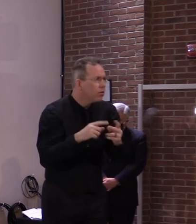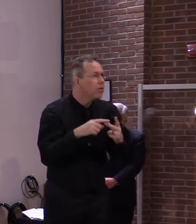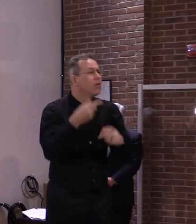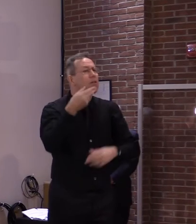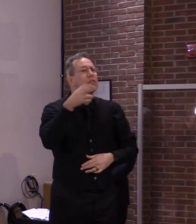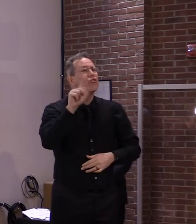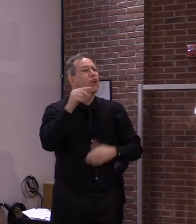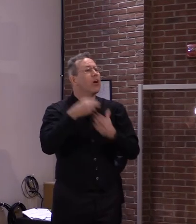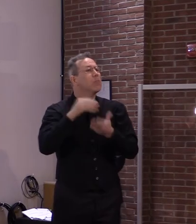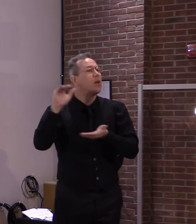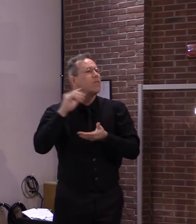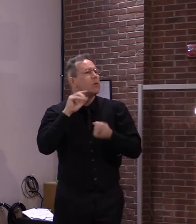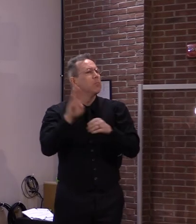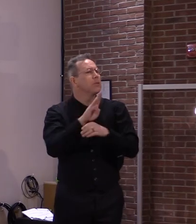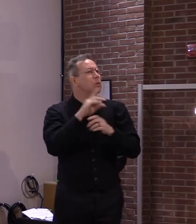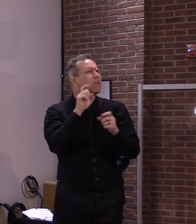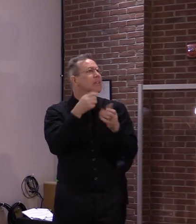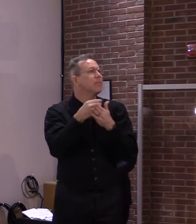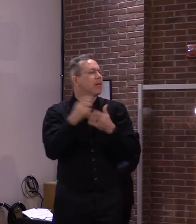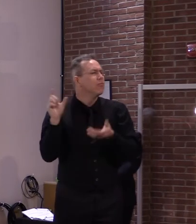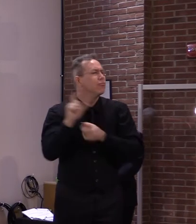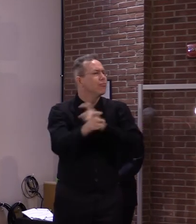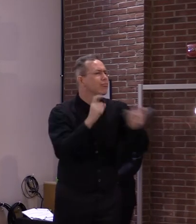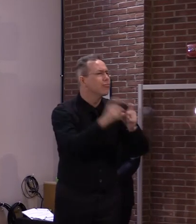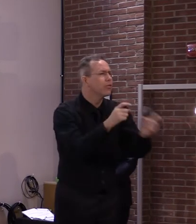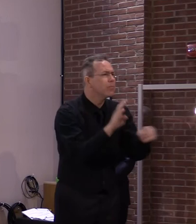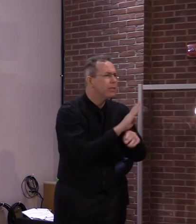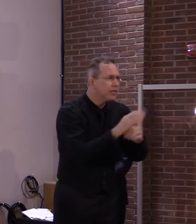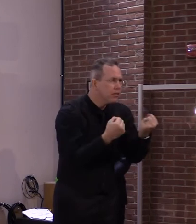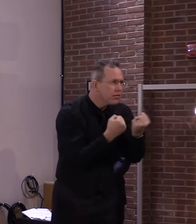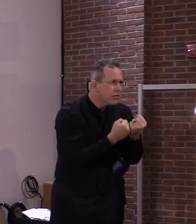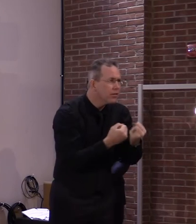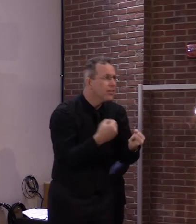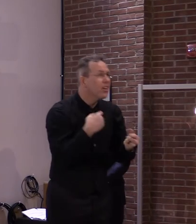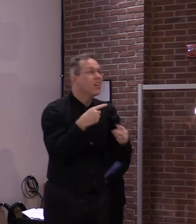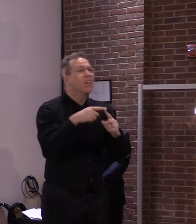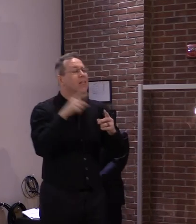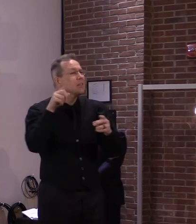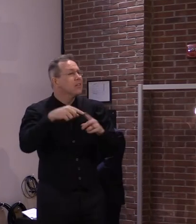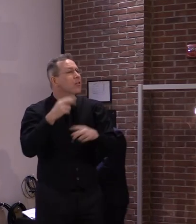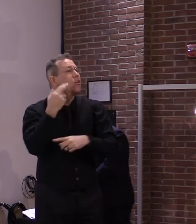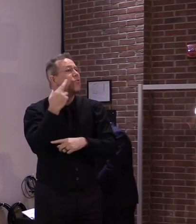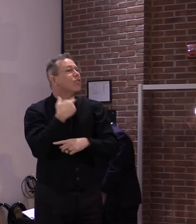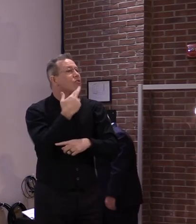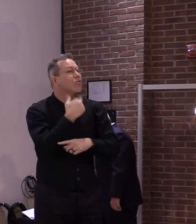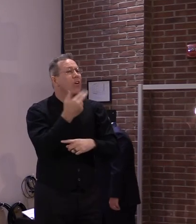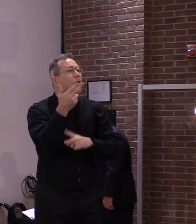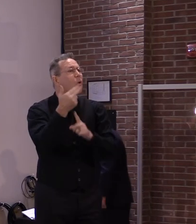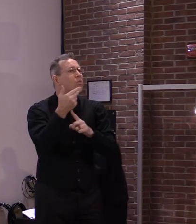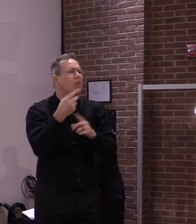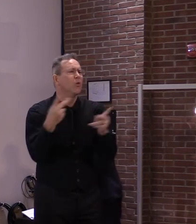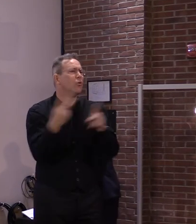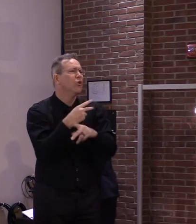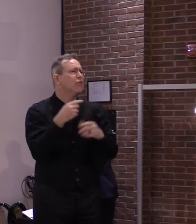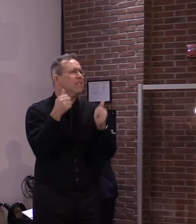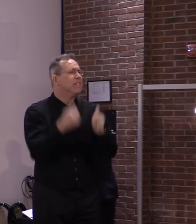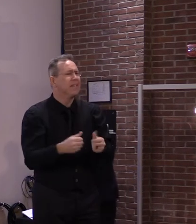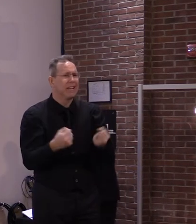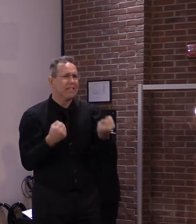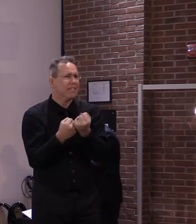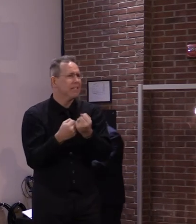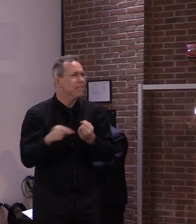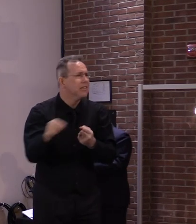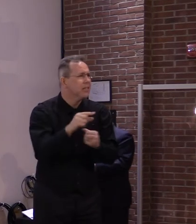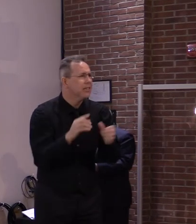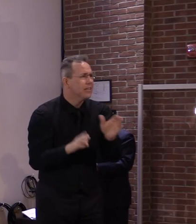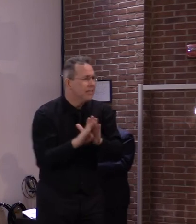suffering especially in the hospitality sector which we know have been greatly affected by this the last 11